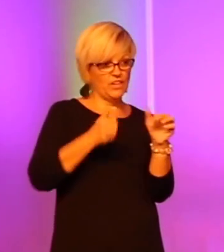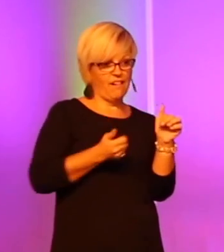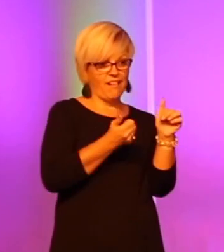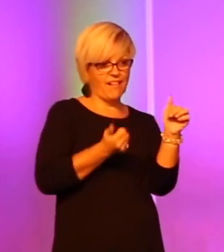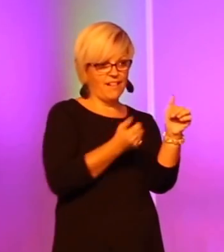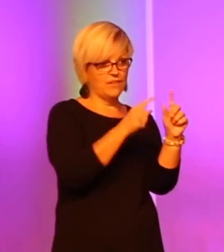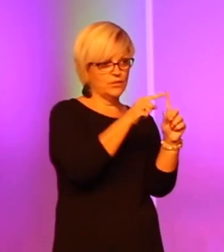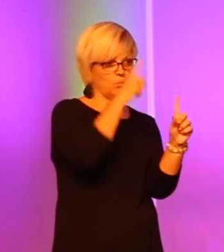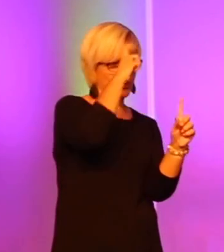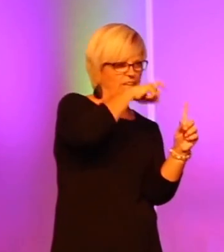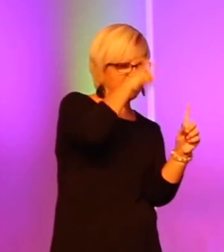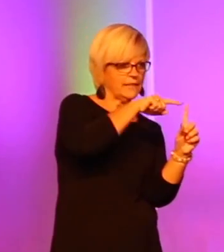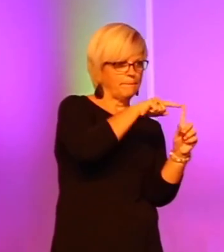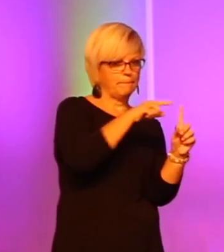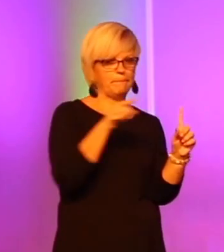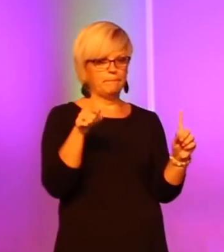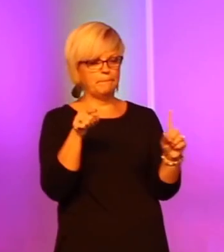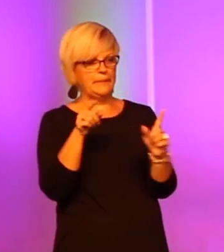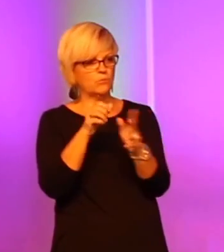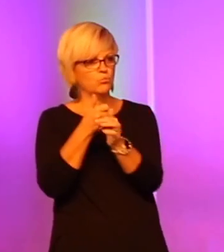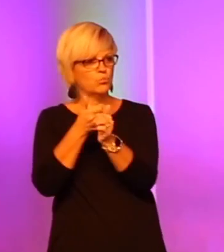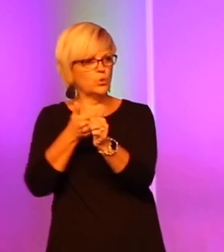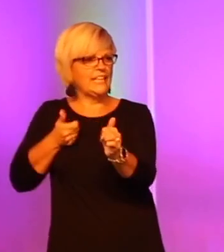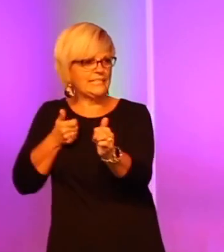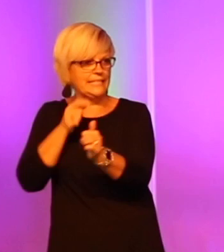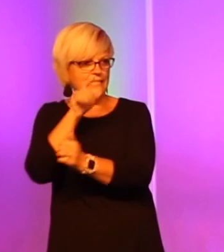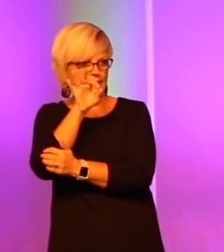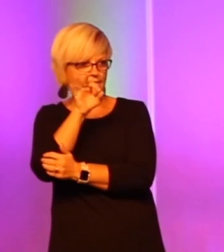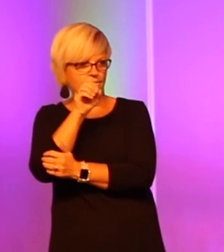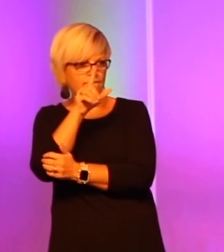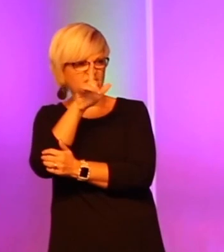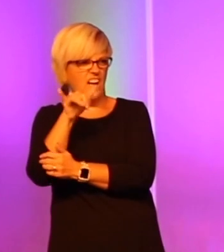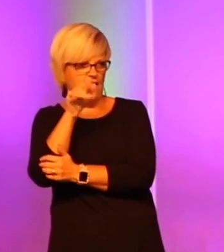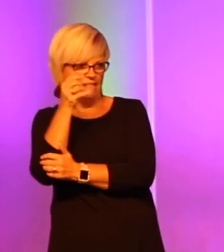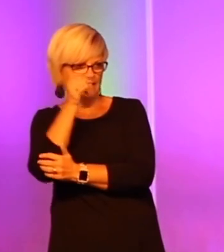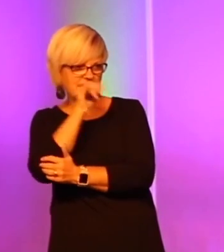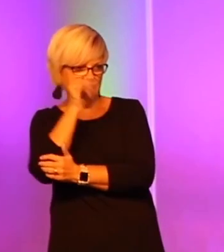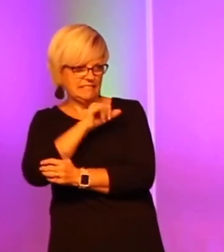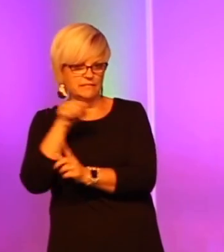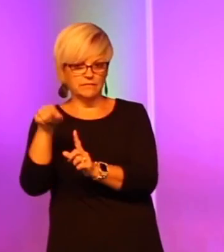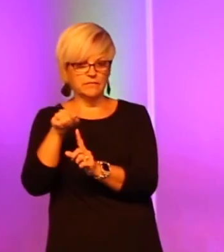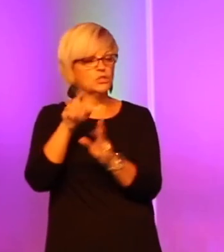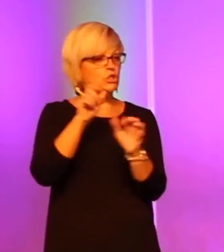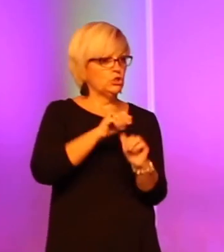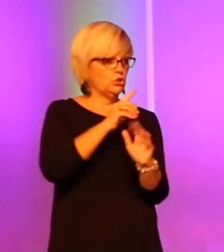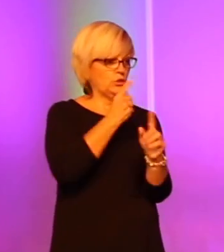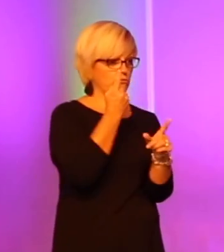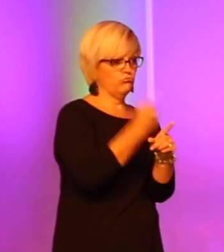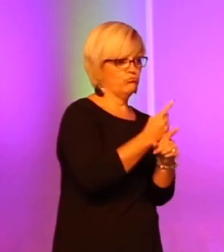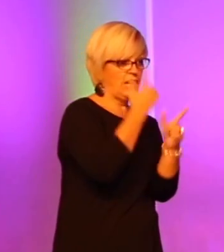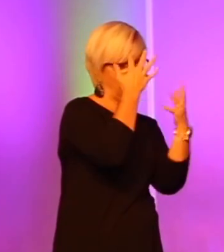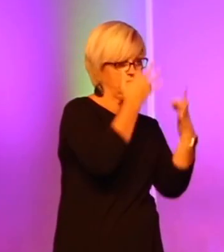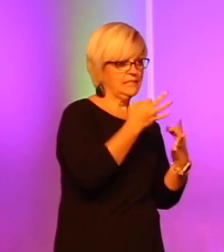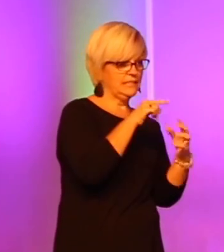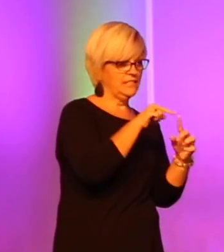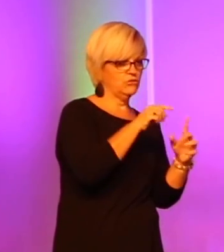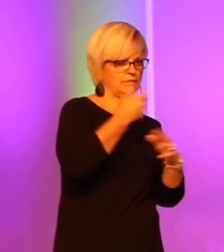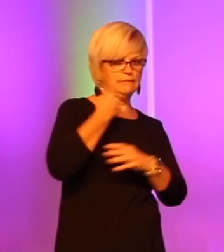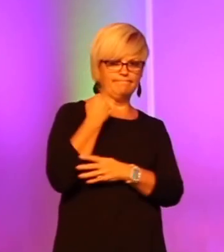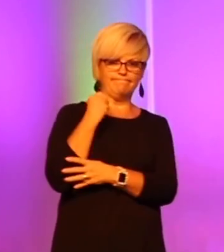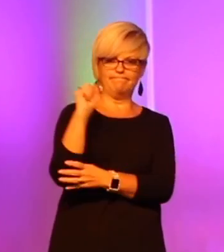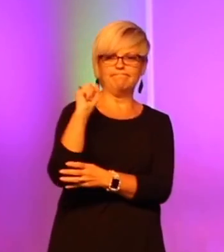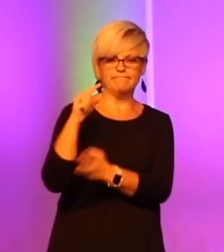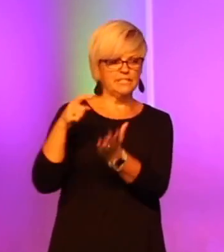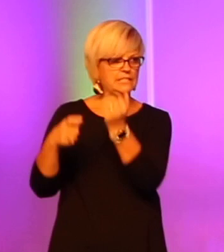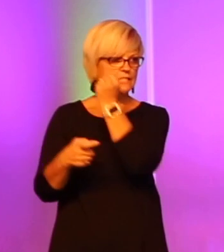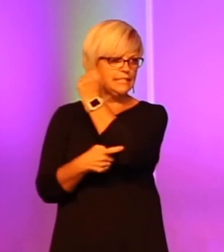resist folly. Or in the case of this series, we should pursue the right decision and resist temptation that's going to lead us down a